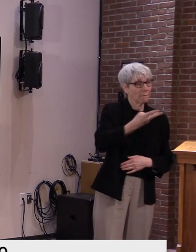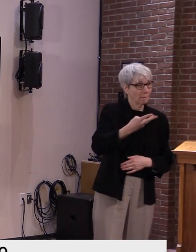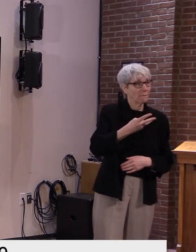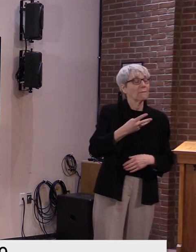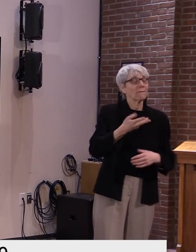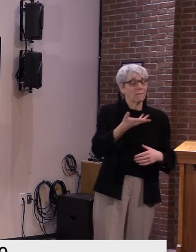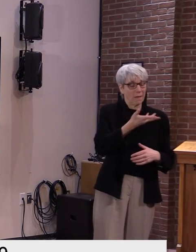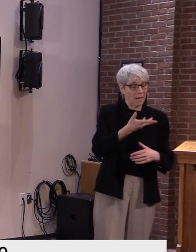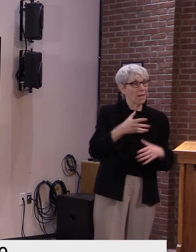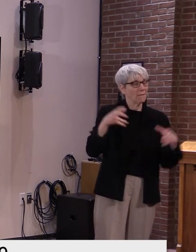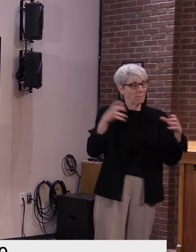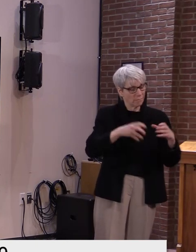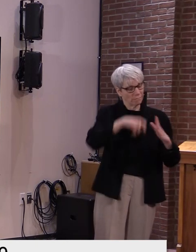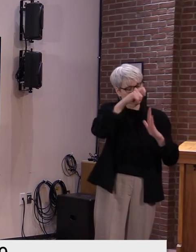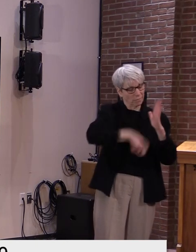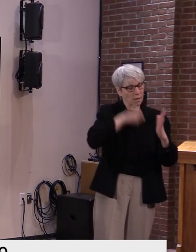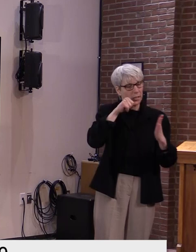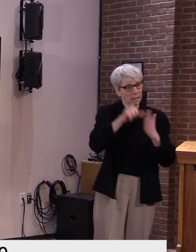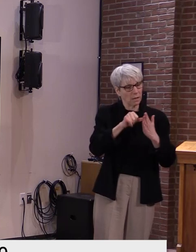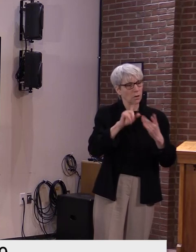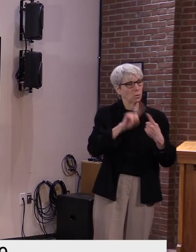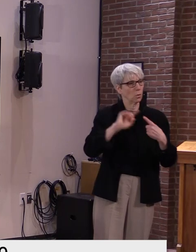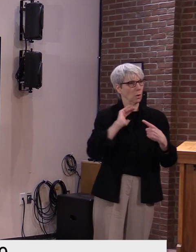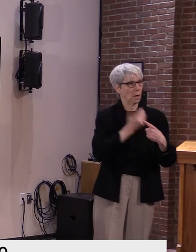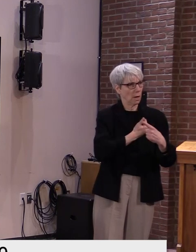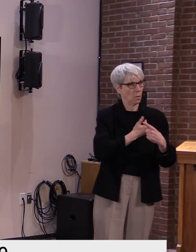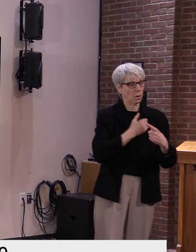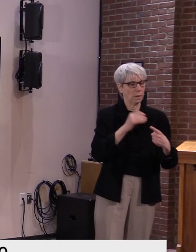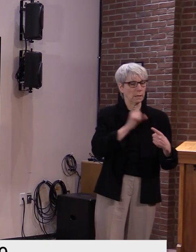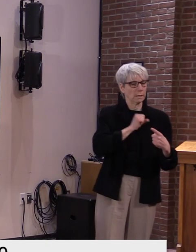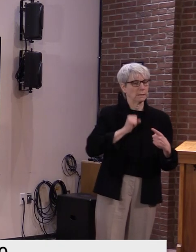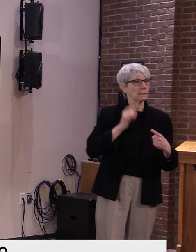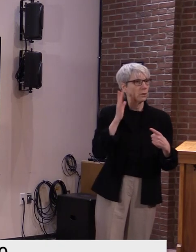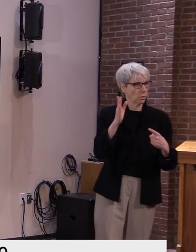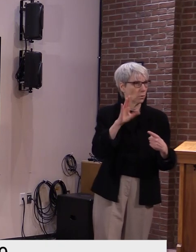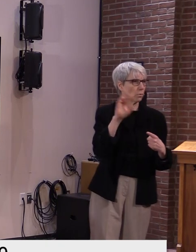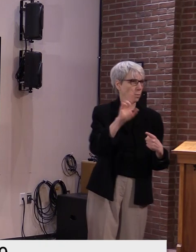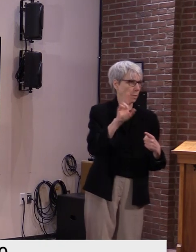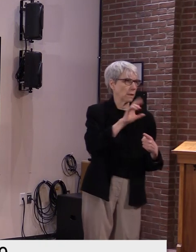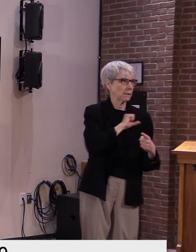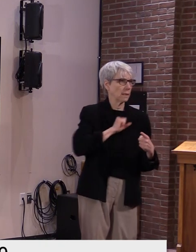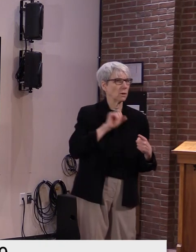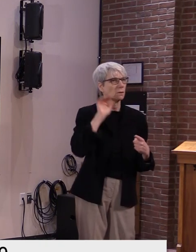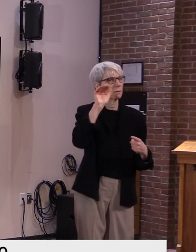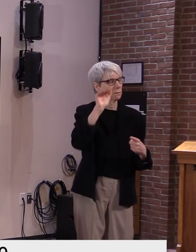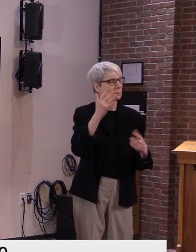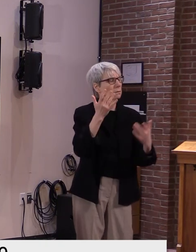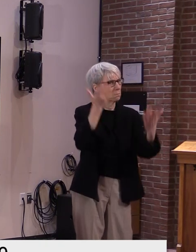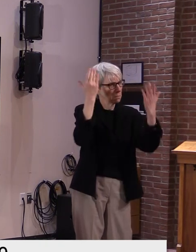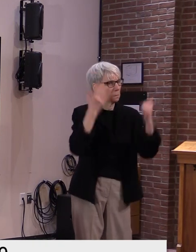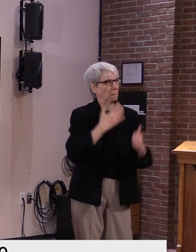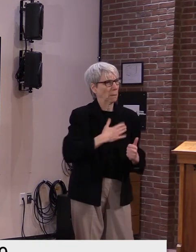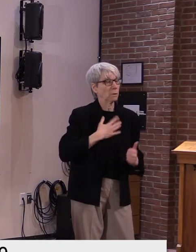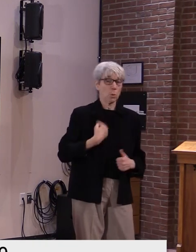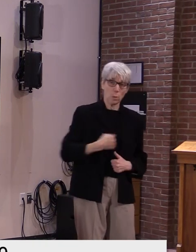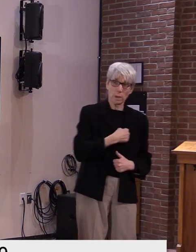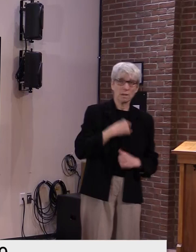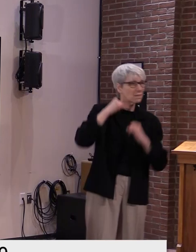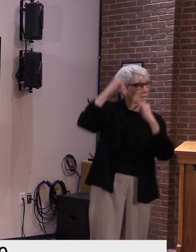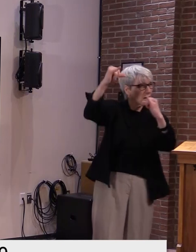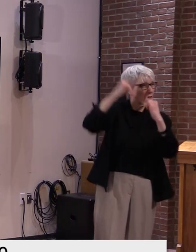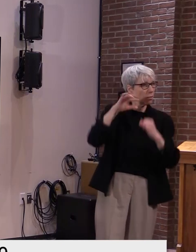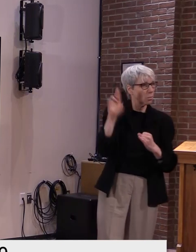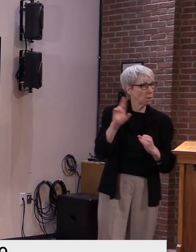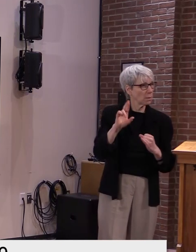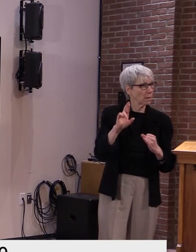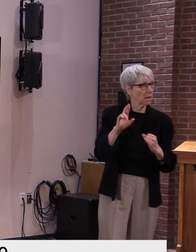to our senators, the majority in the Senate in particular, to tell them that we as Republicans